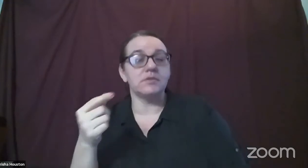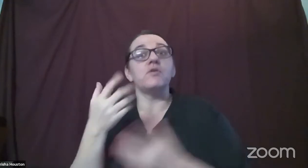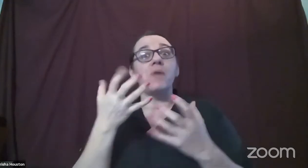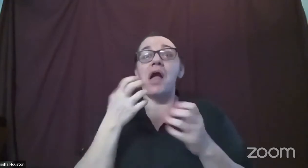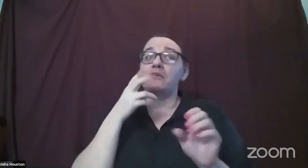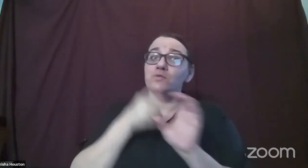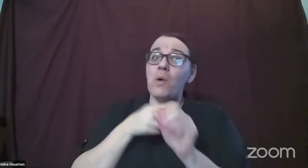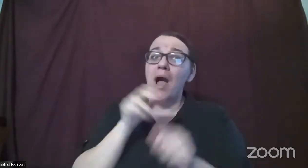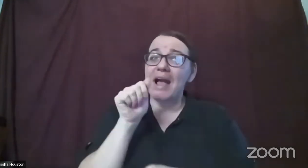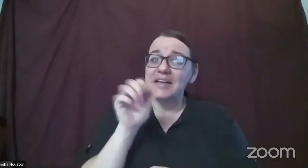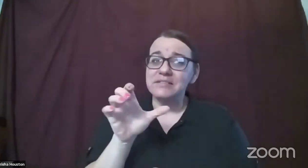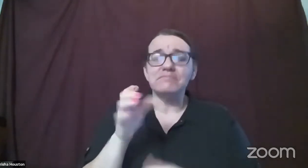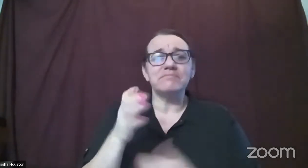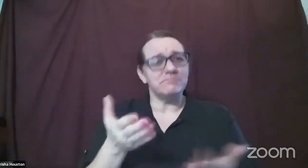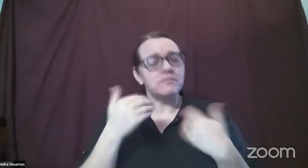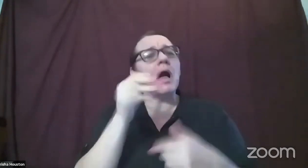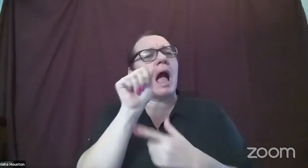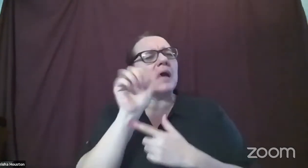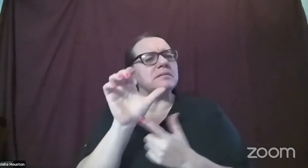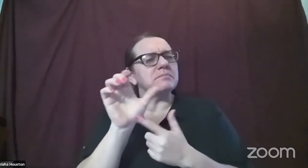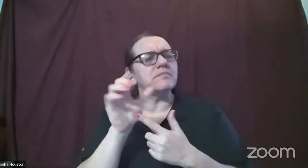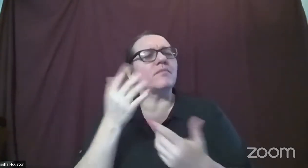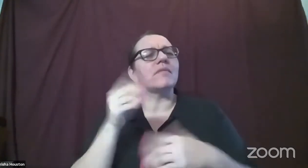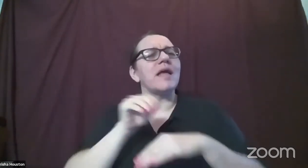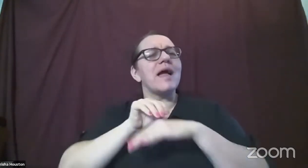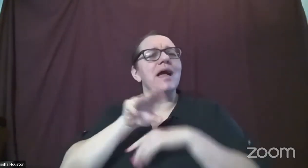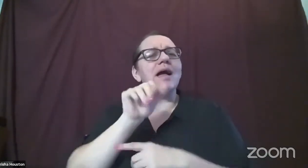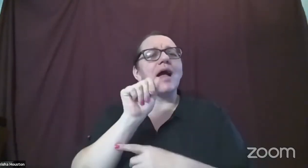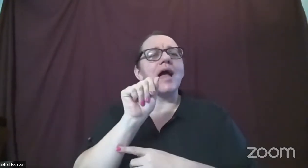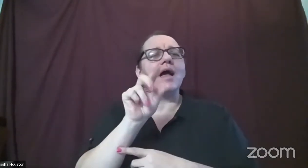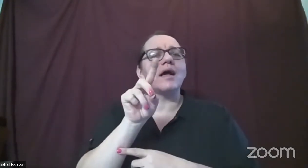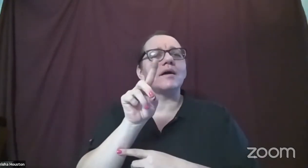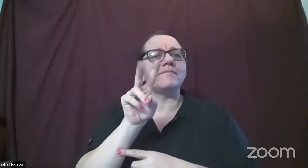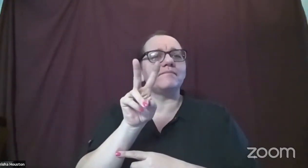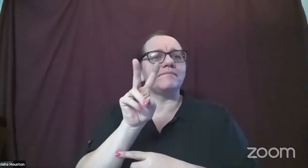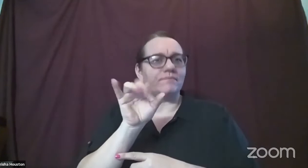jessel@dhhsc.org. And again, if you'd like to join, please know that you're welcome to do so.